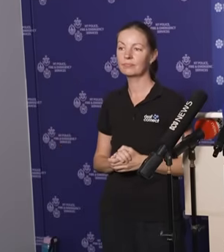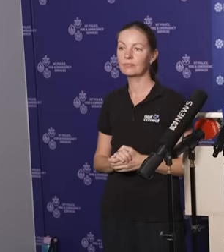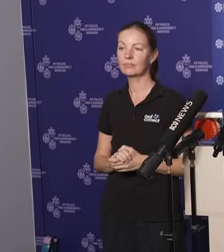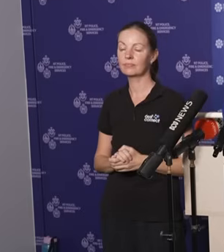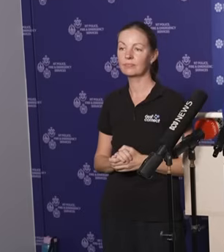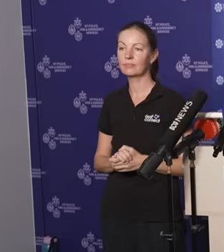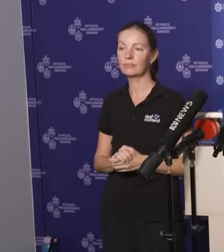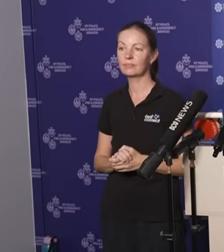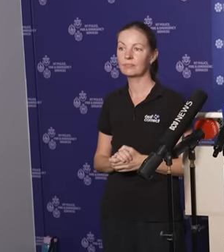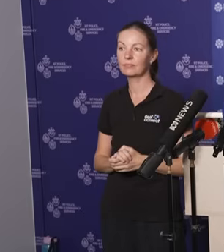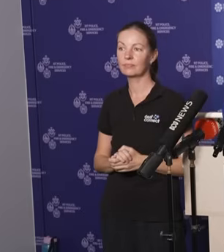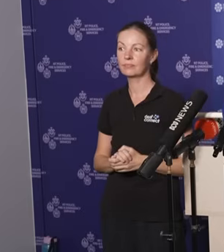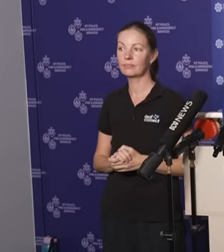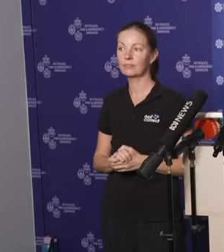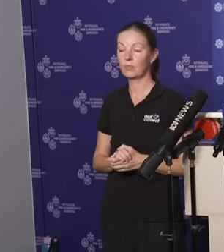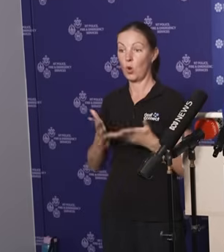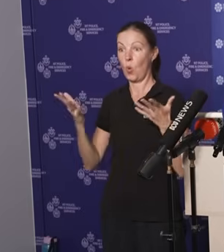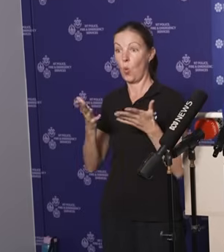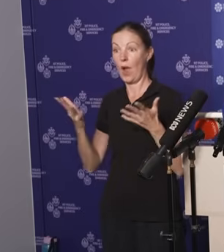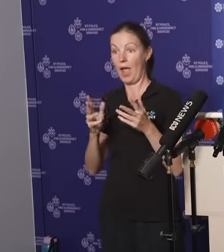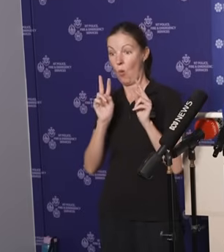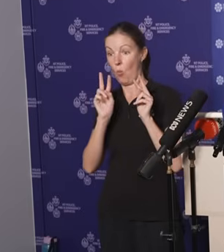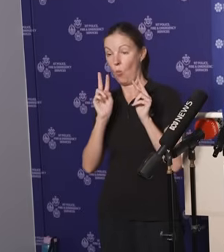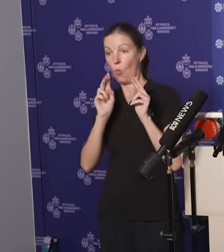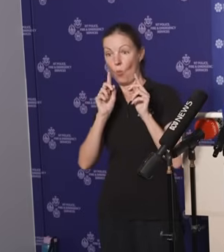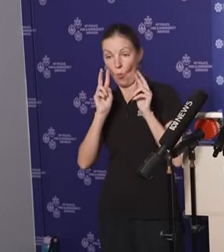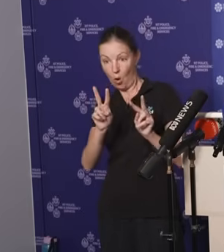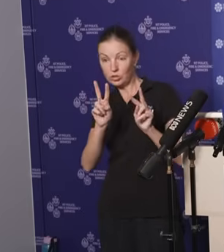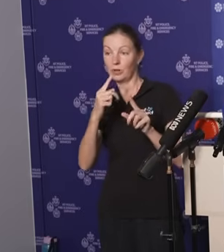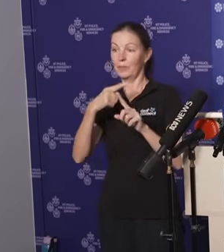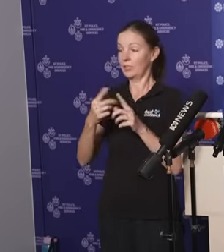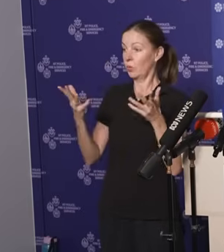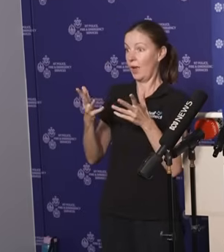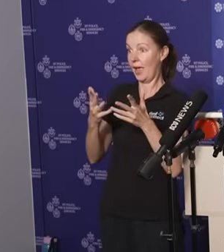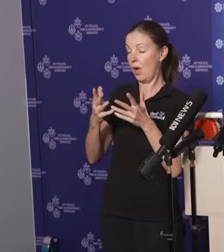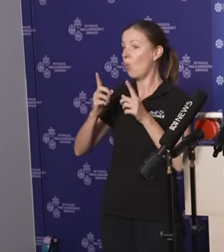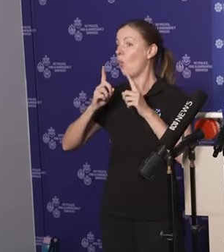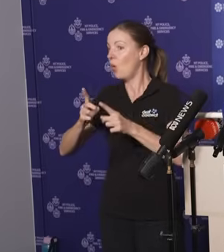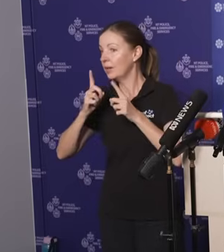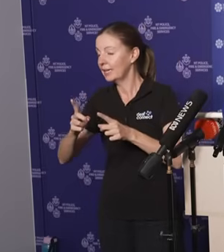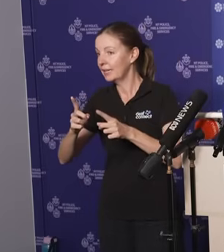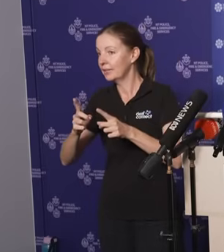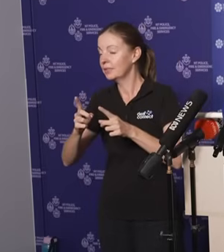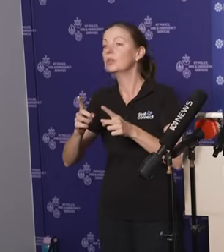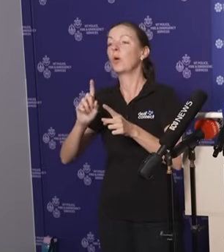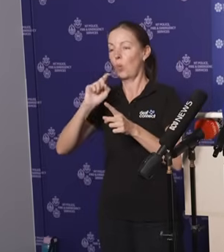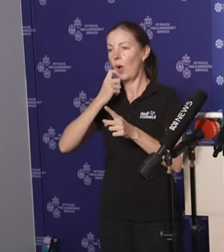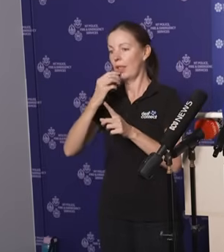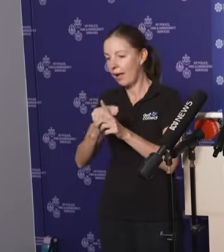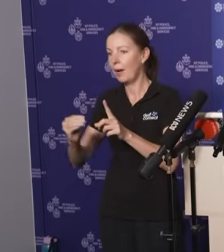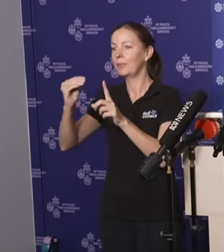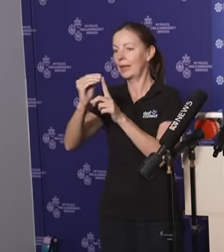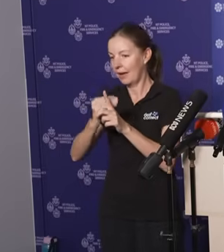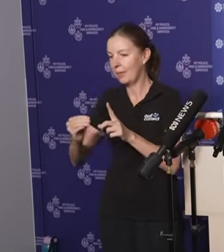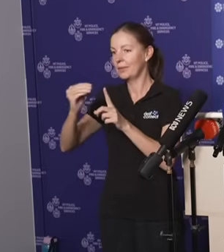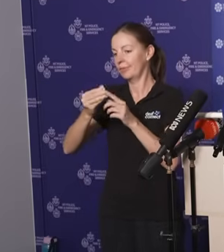These areas of cyclone warning and cyclone watch will change as we update our warnings every 3